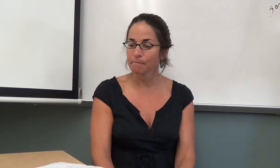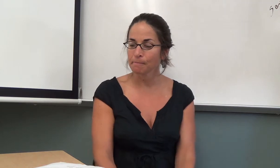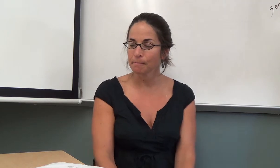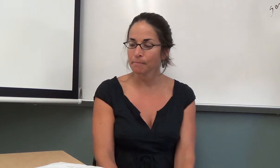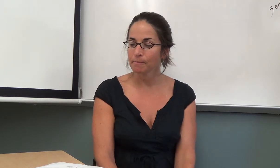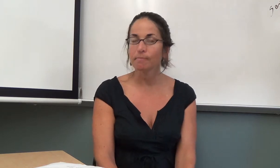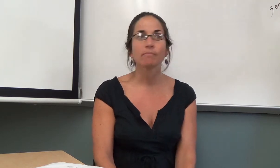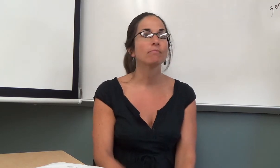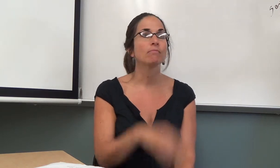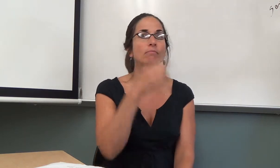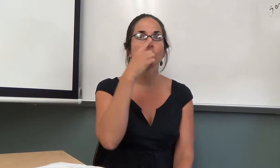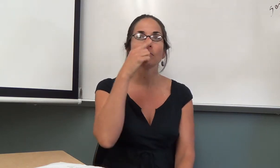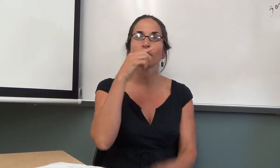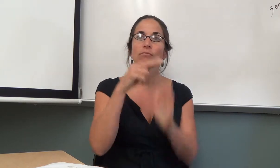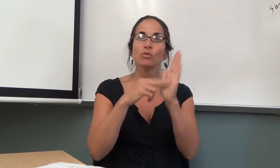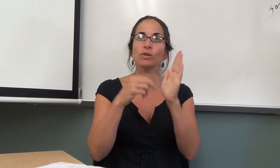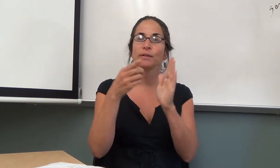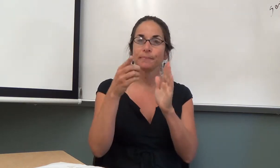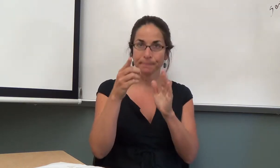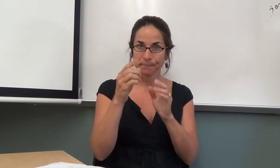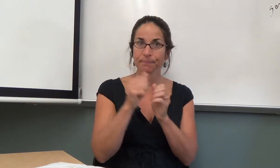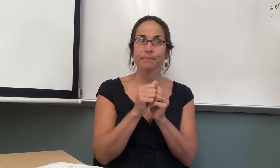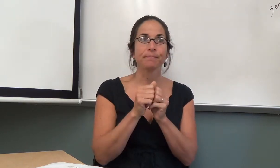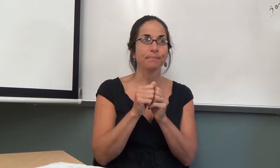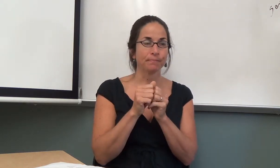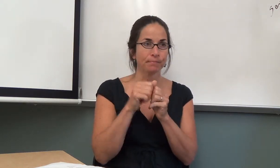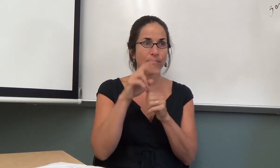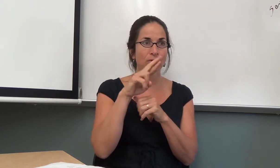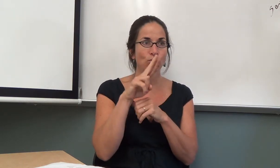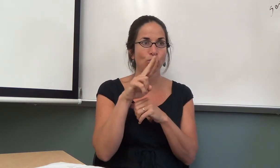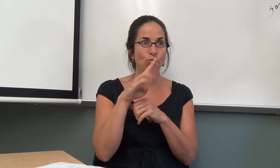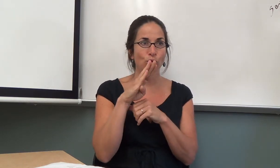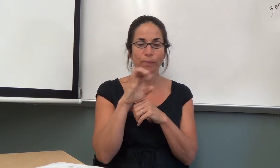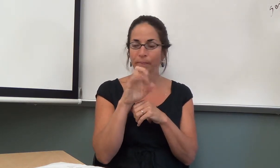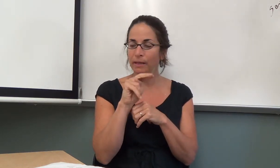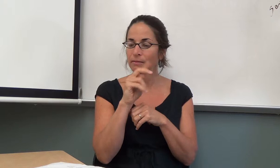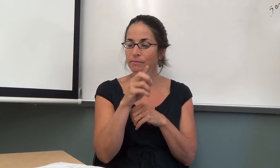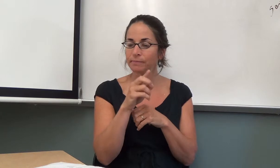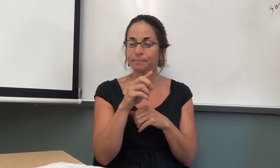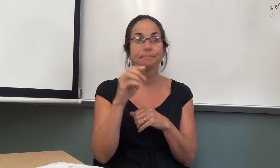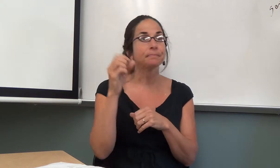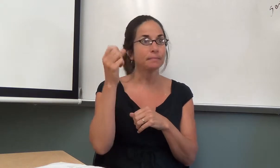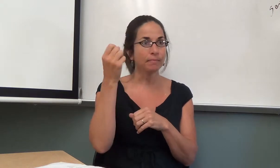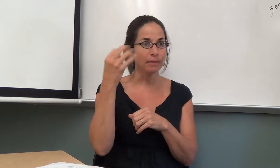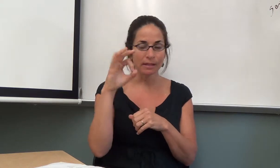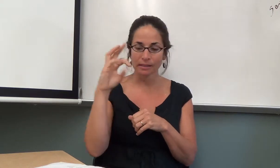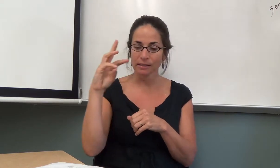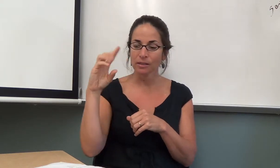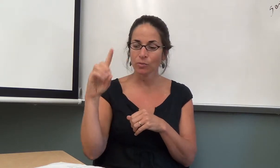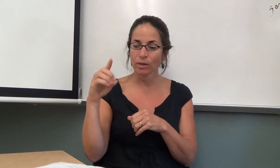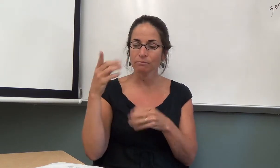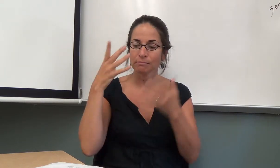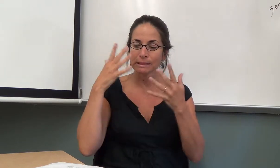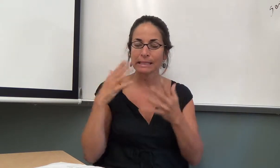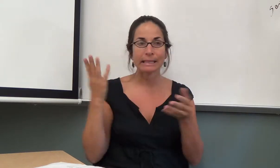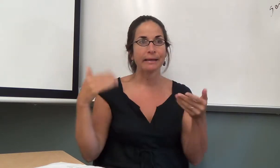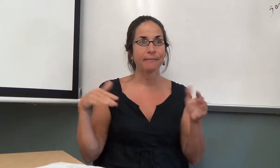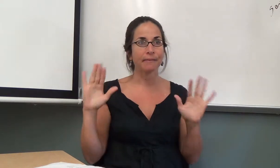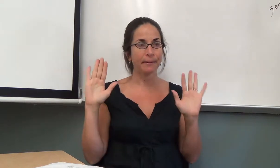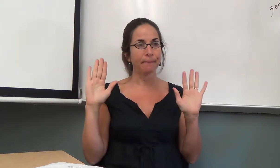Reader, please. Thank you very much. Ruben. In 1961, he sadly gave up his lifelong belief